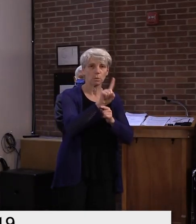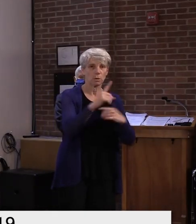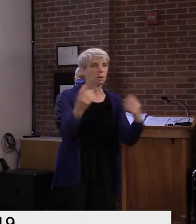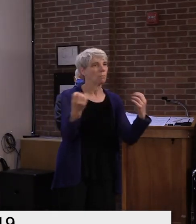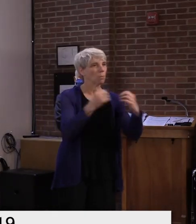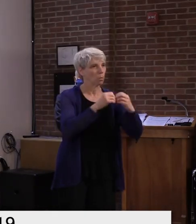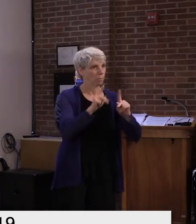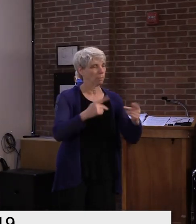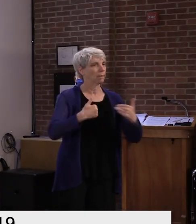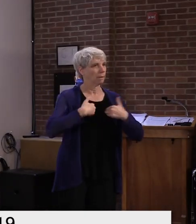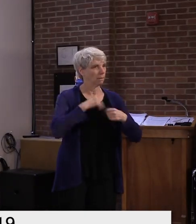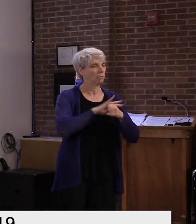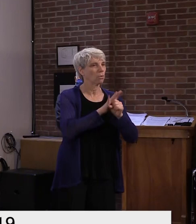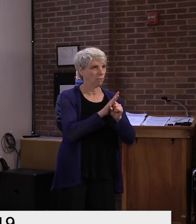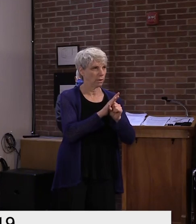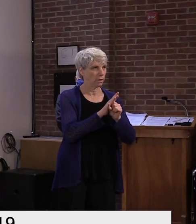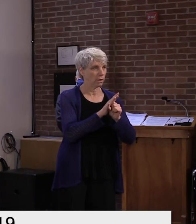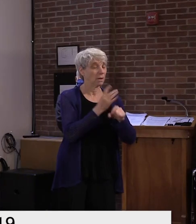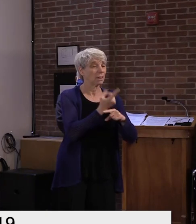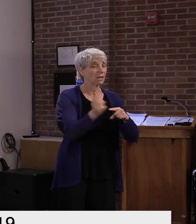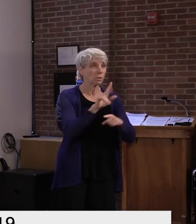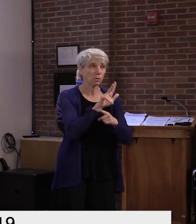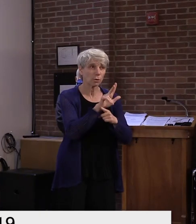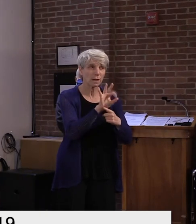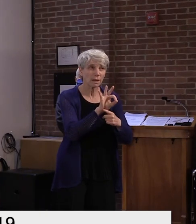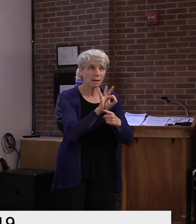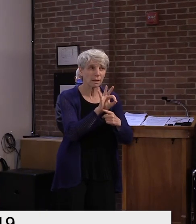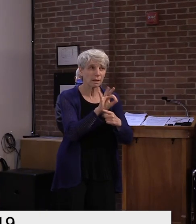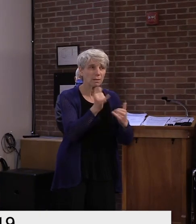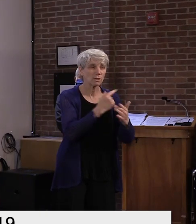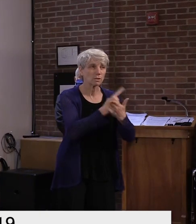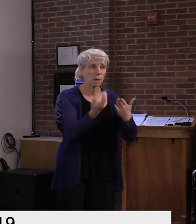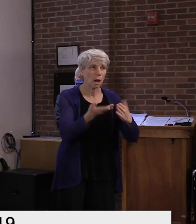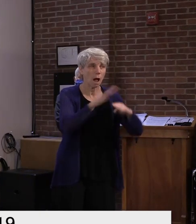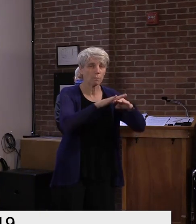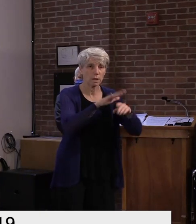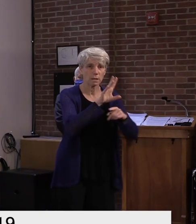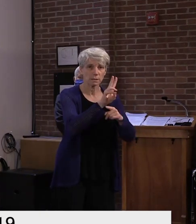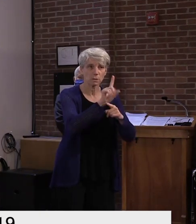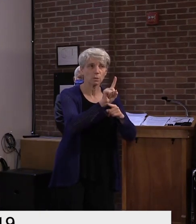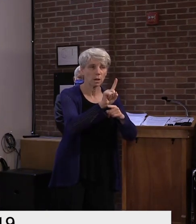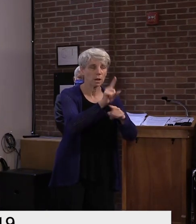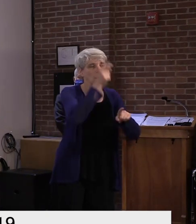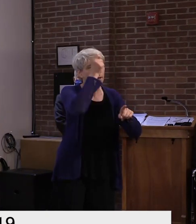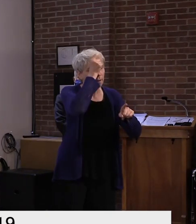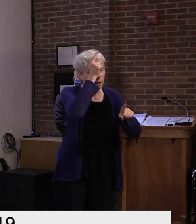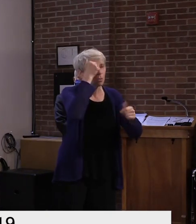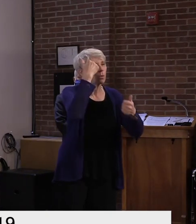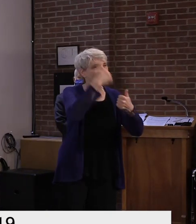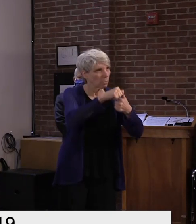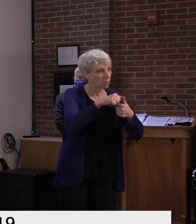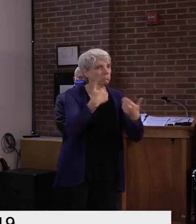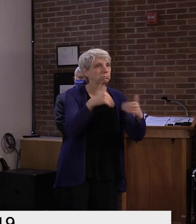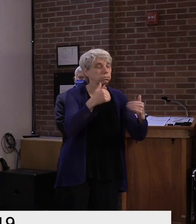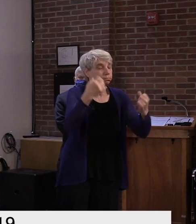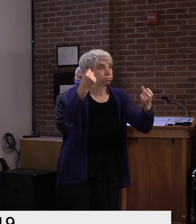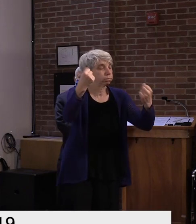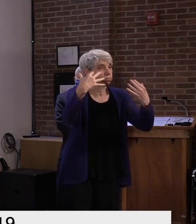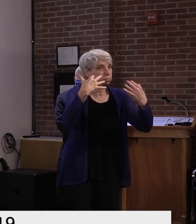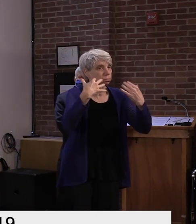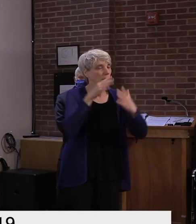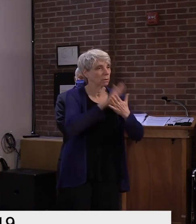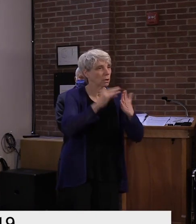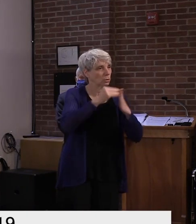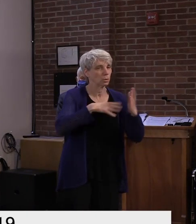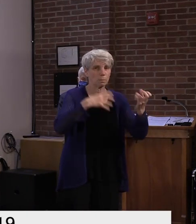from 39 cases last week. But I want to again point out that we did have a considerable influx of college